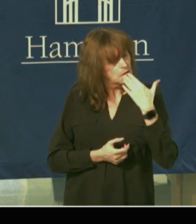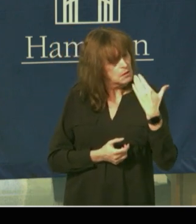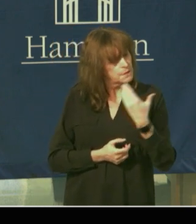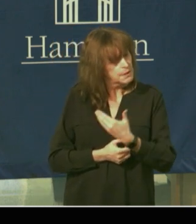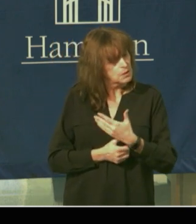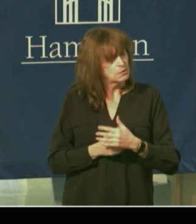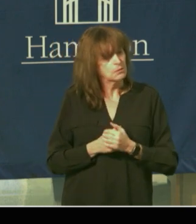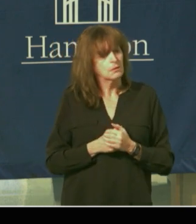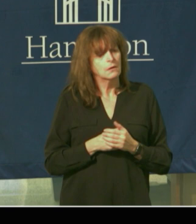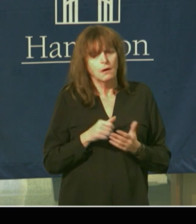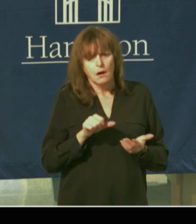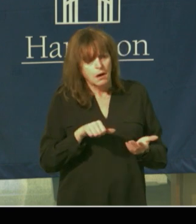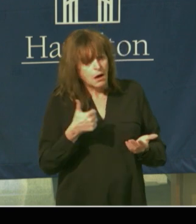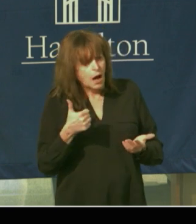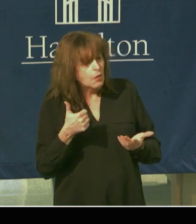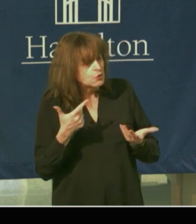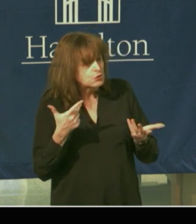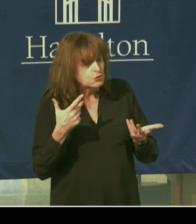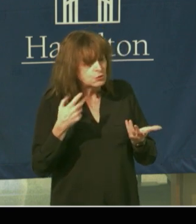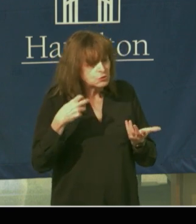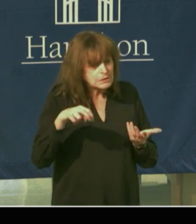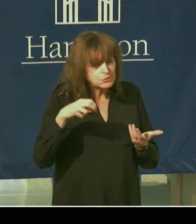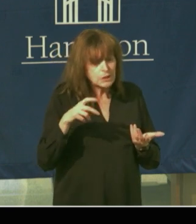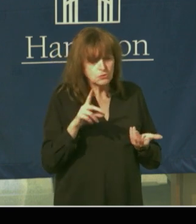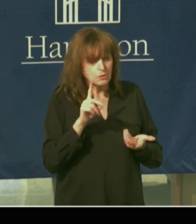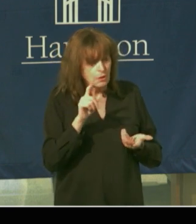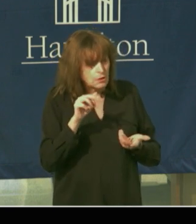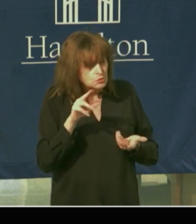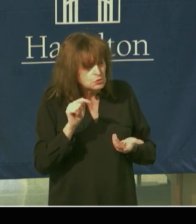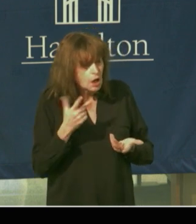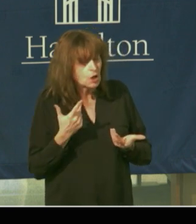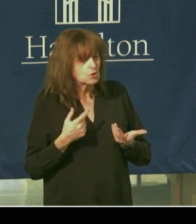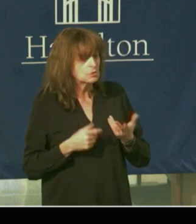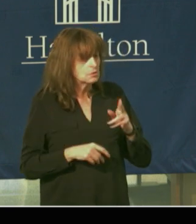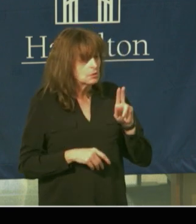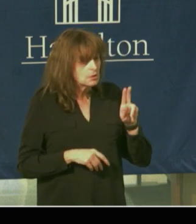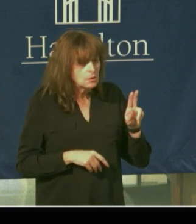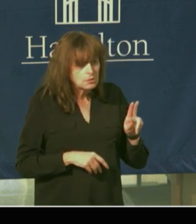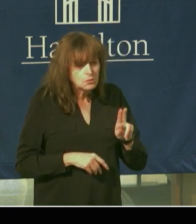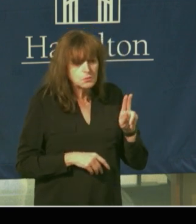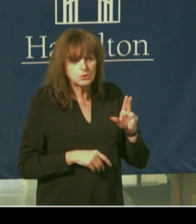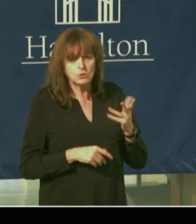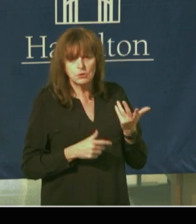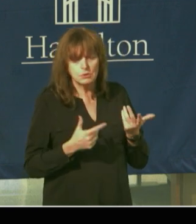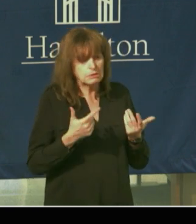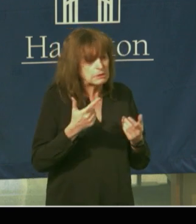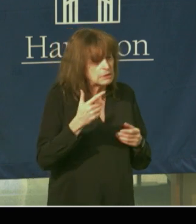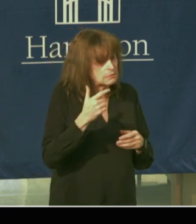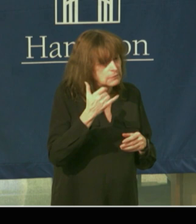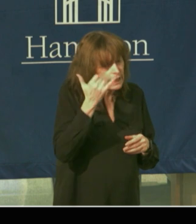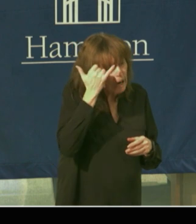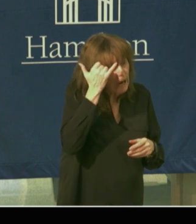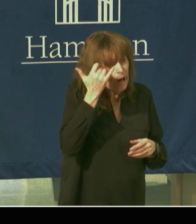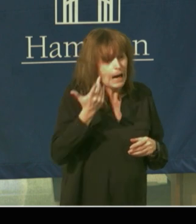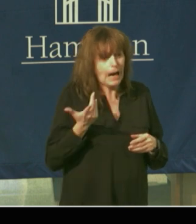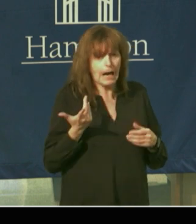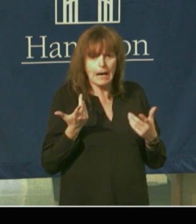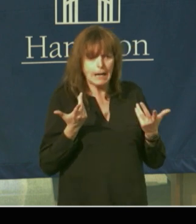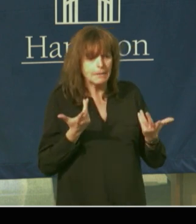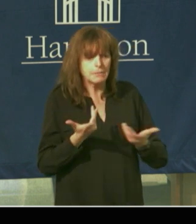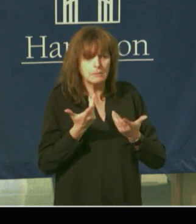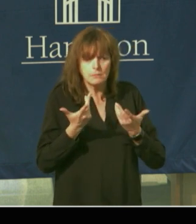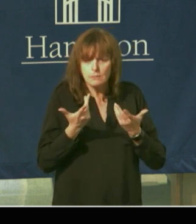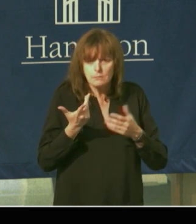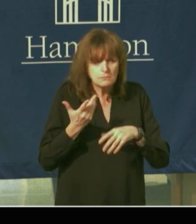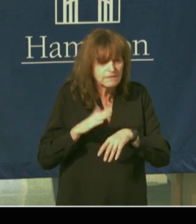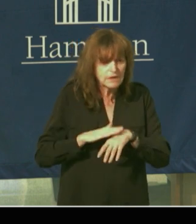DART, Uber, Lyft. Have conversations been had with those fine folks as well in regards to what type of parameters they should have based on the city, or